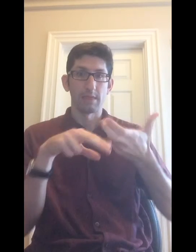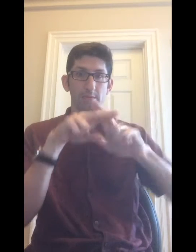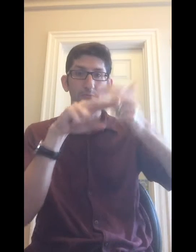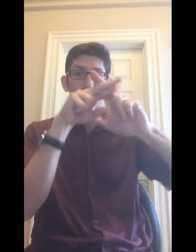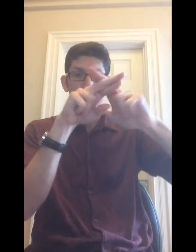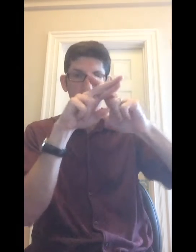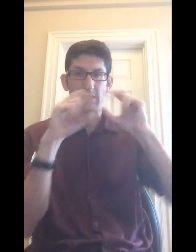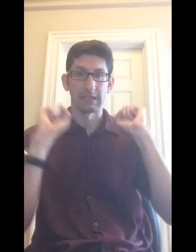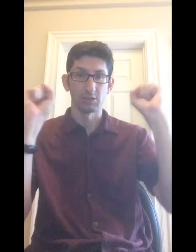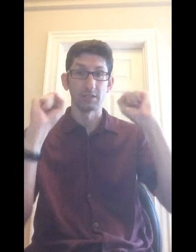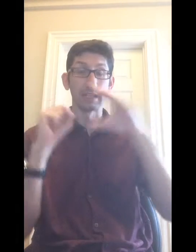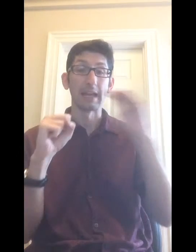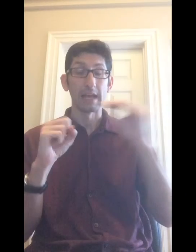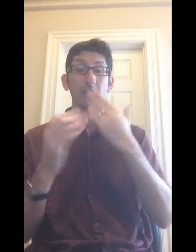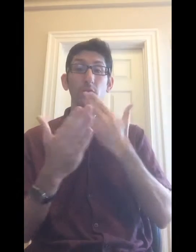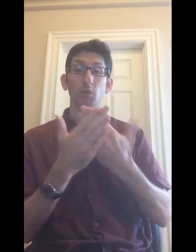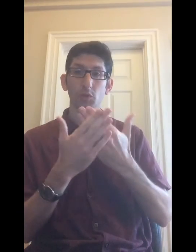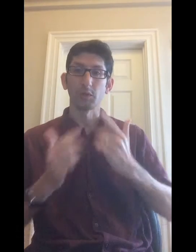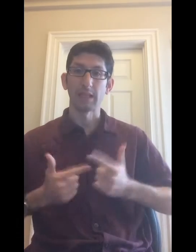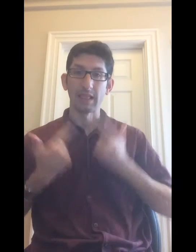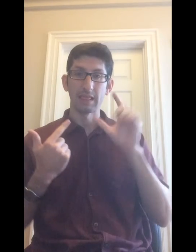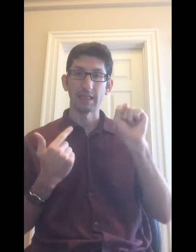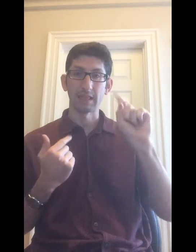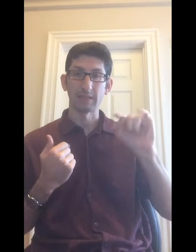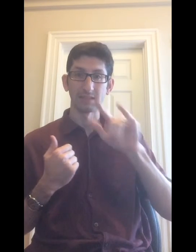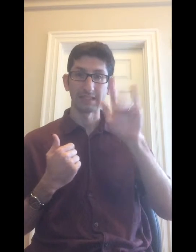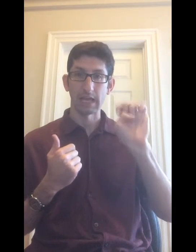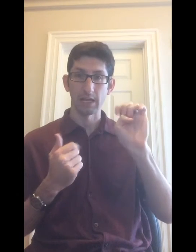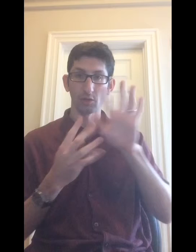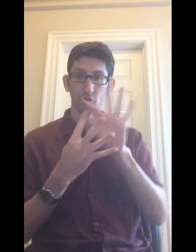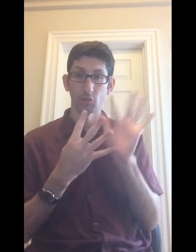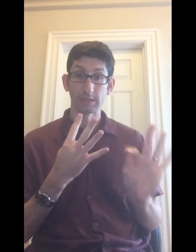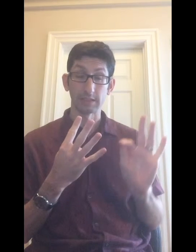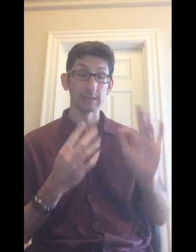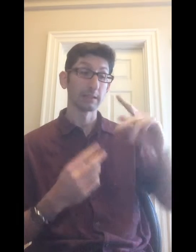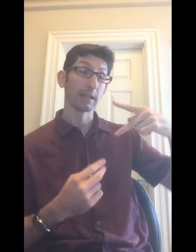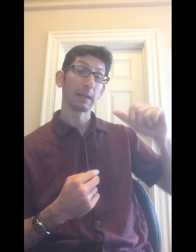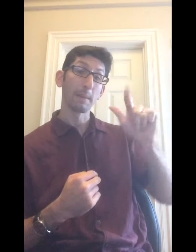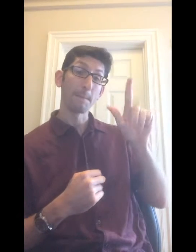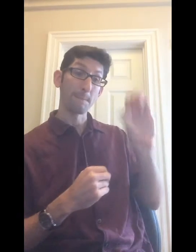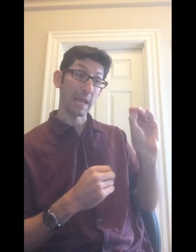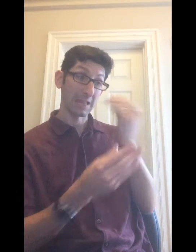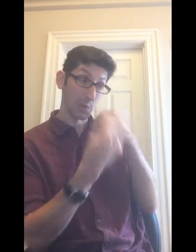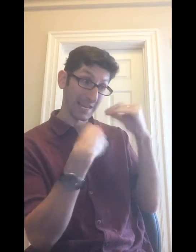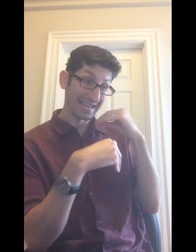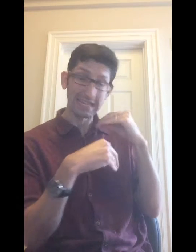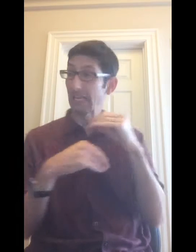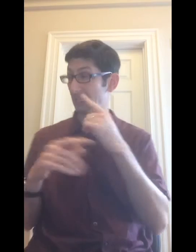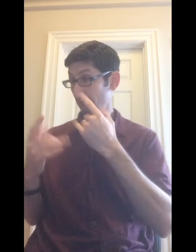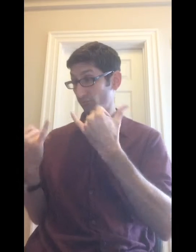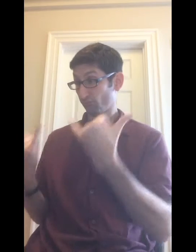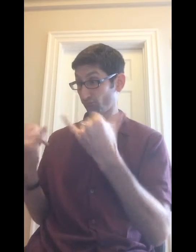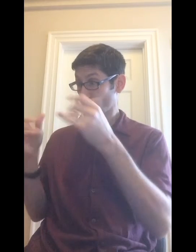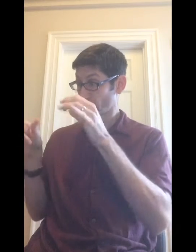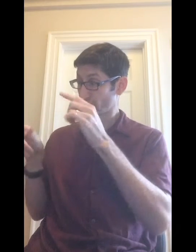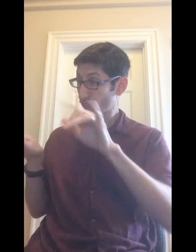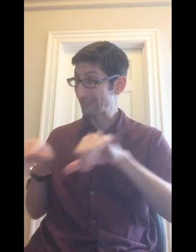choices. But the paleo diet contradicts much of the commonly accepted dietary standards in the U.S., and